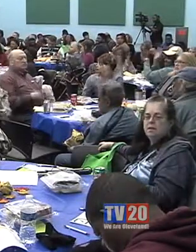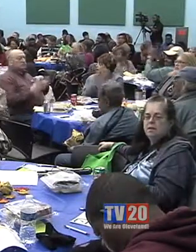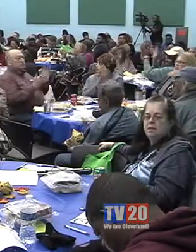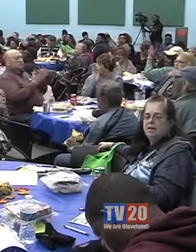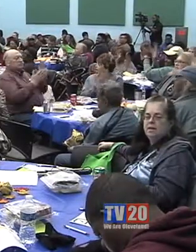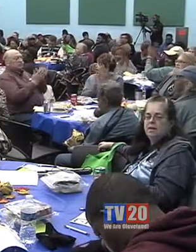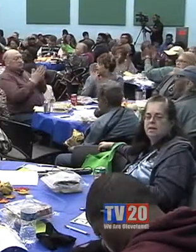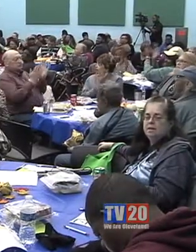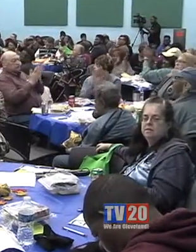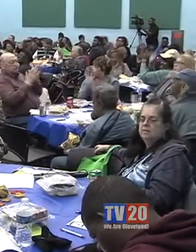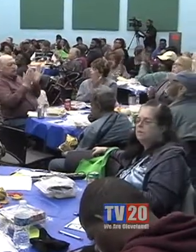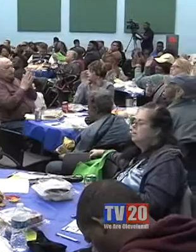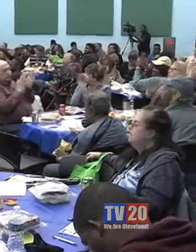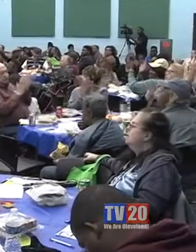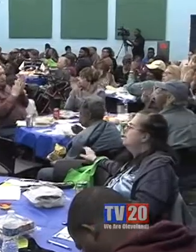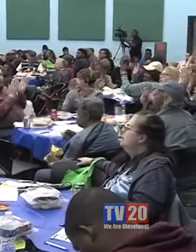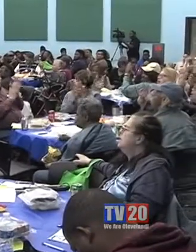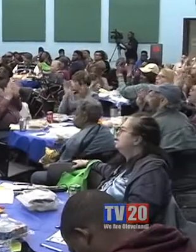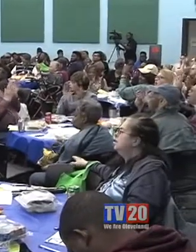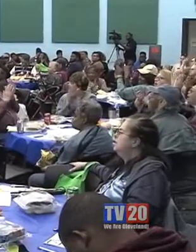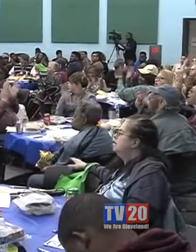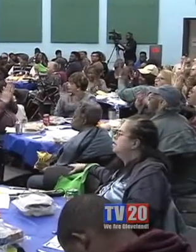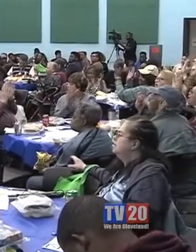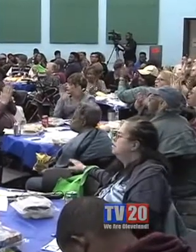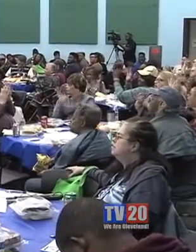Center Scuppers.